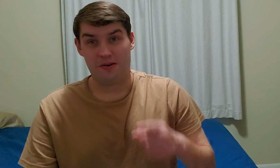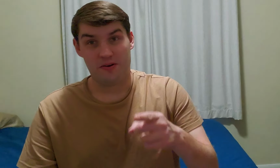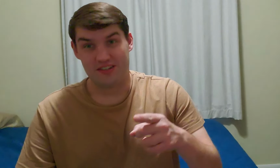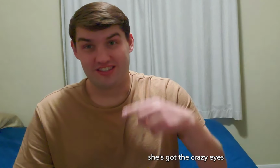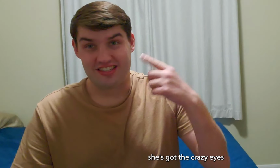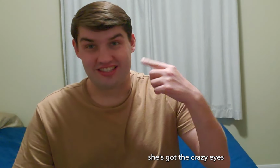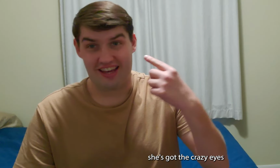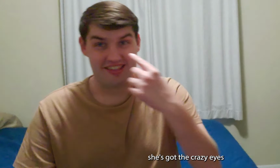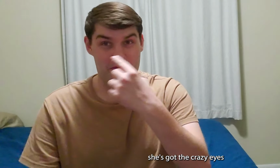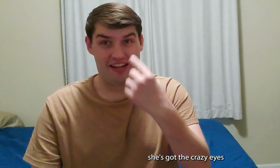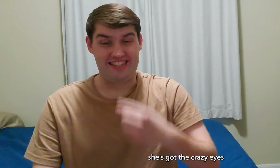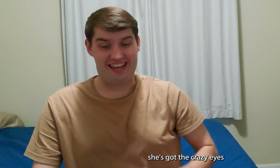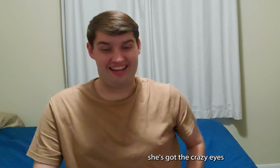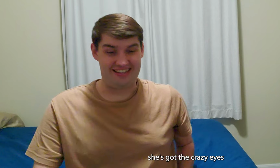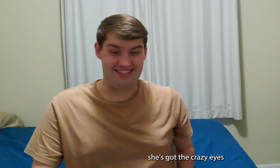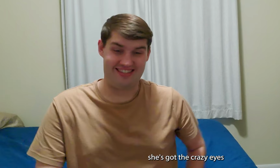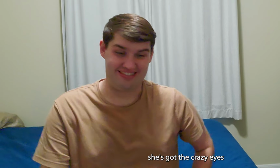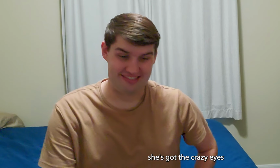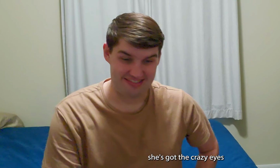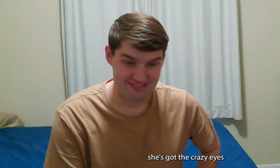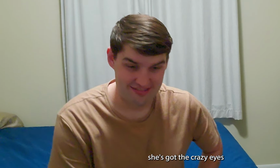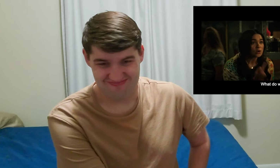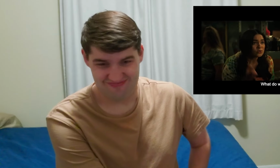Oh, she's got the crazy eyes.